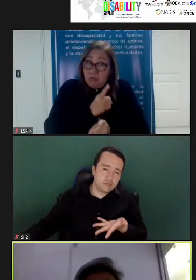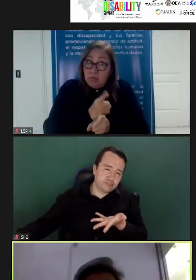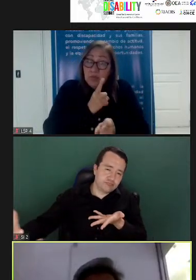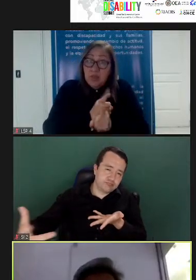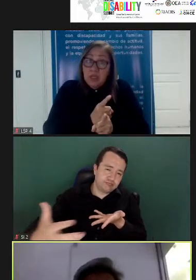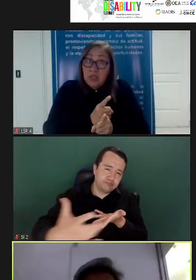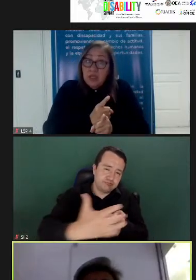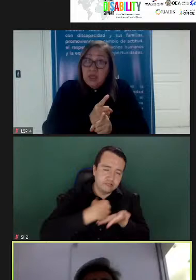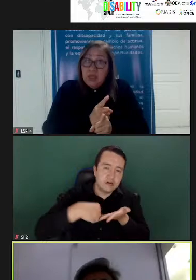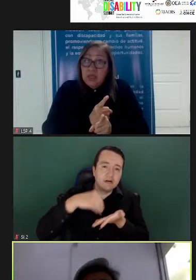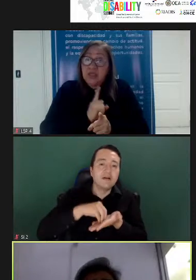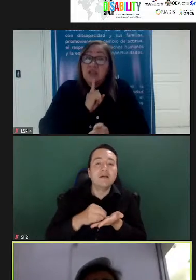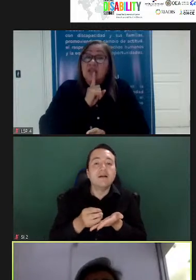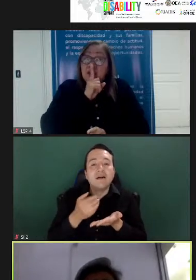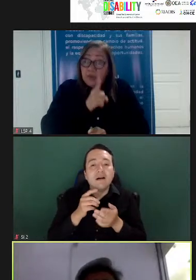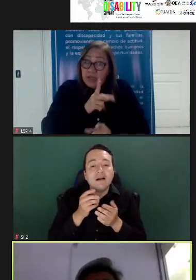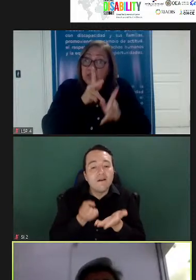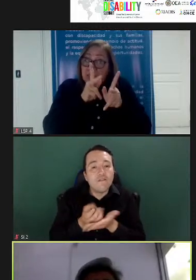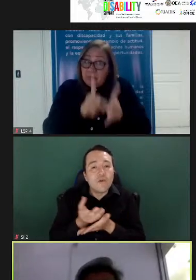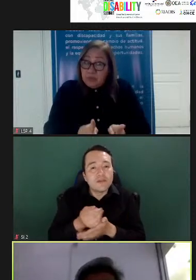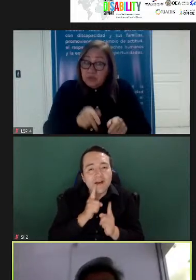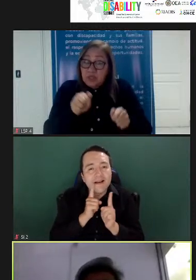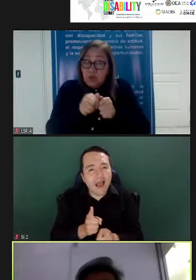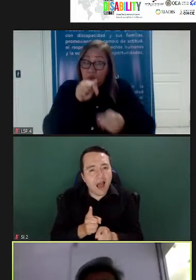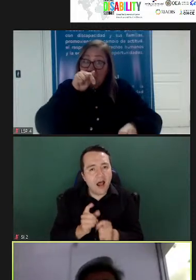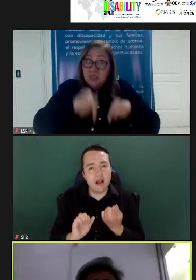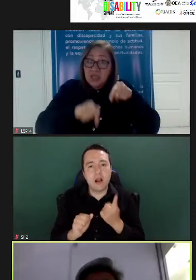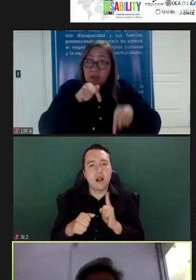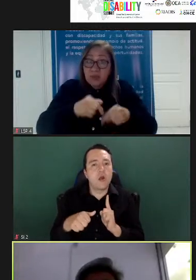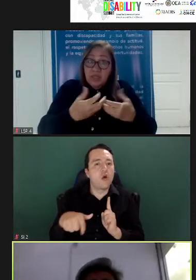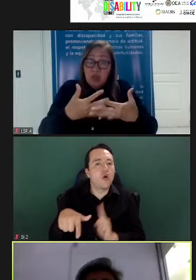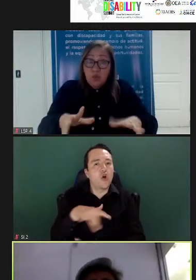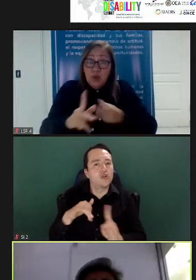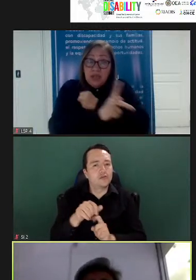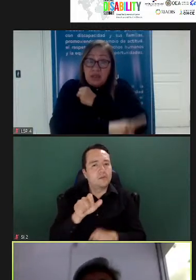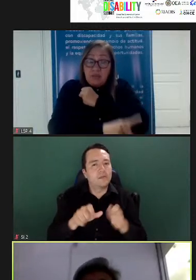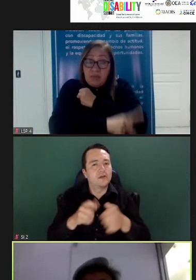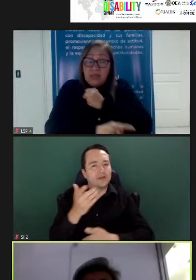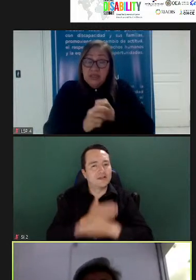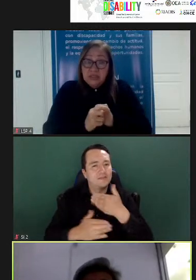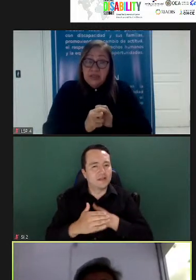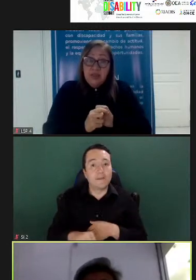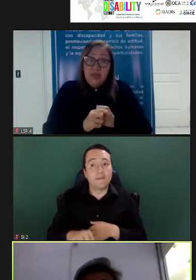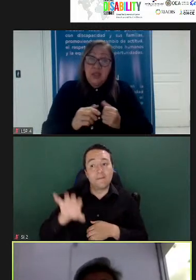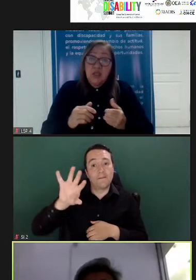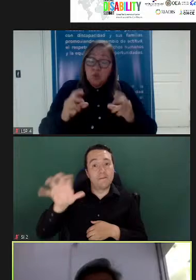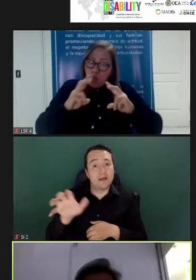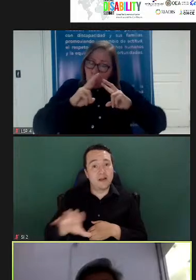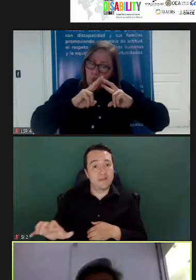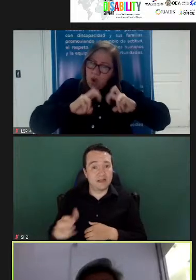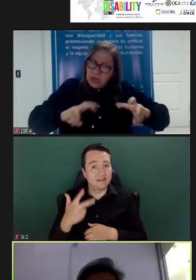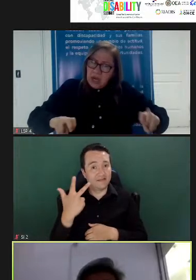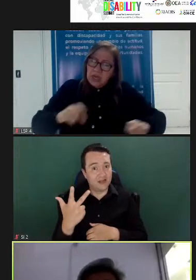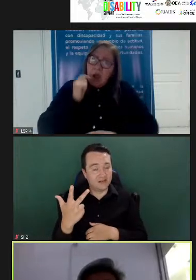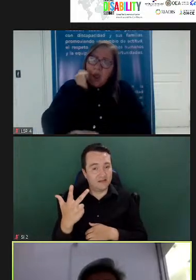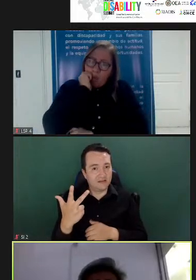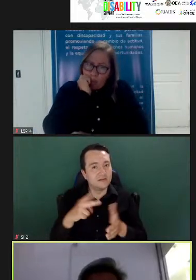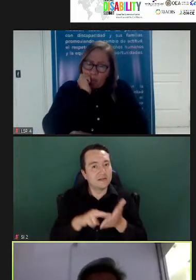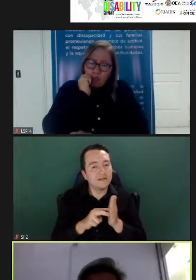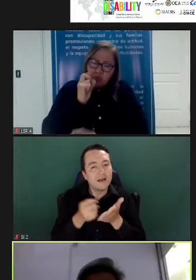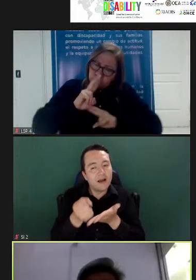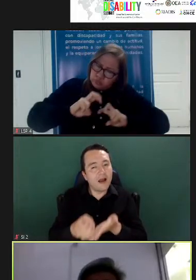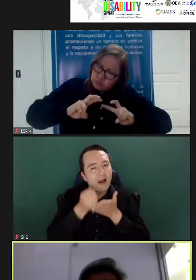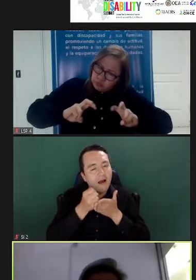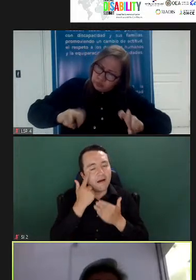information on the context of the reality of persons with disability in all three countries so this will